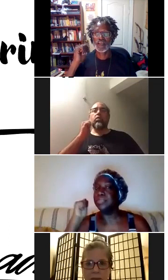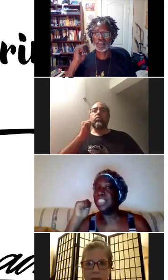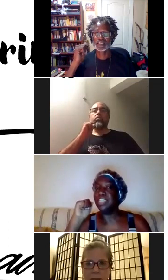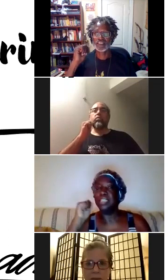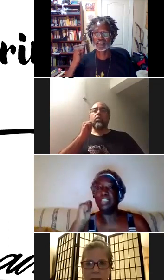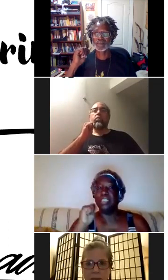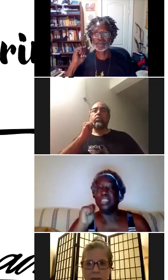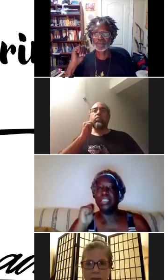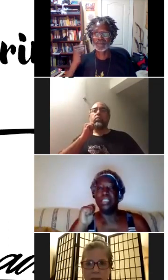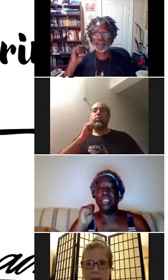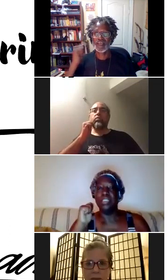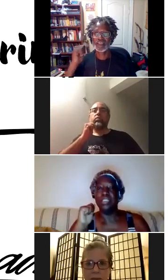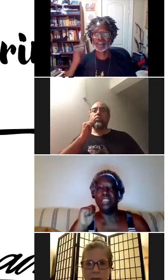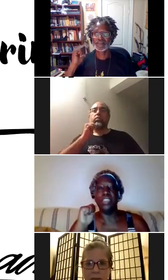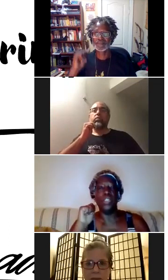Auntie.